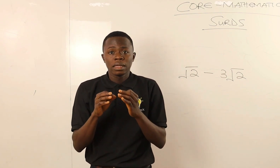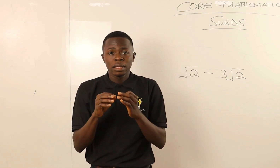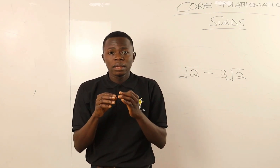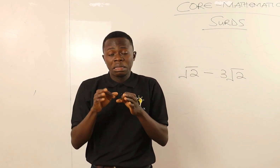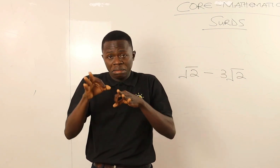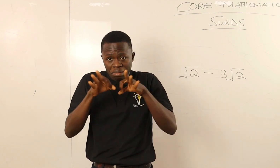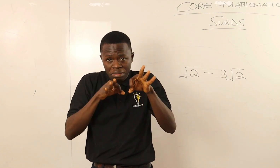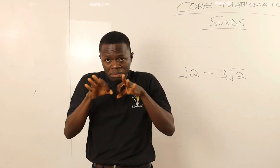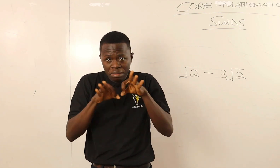So if